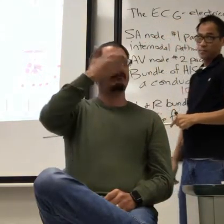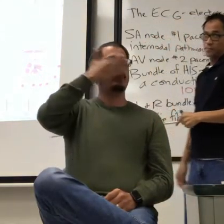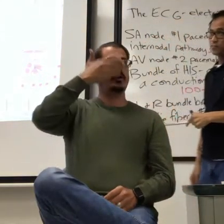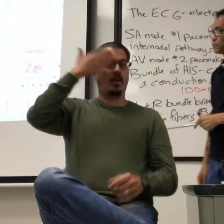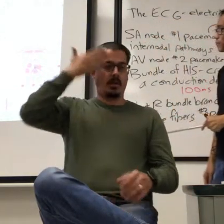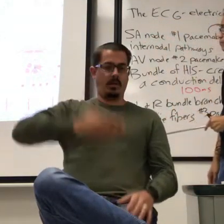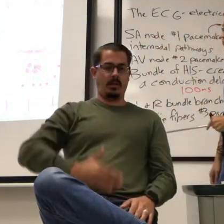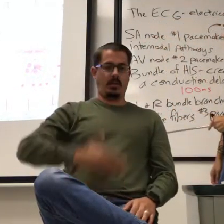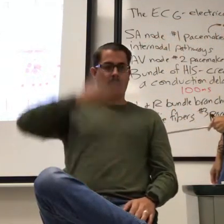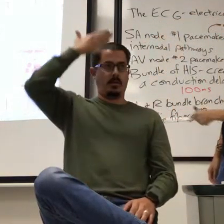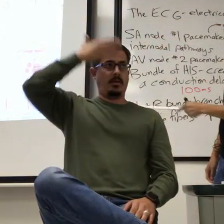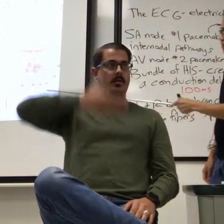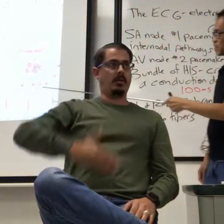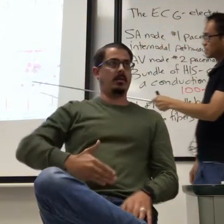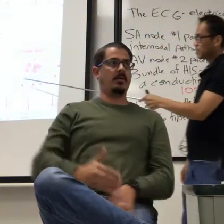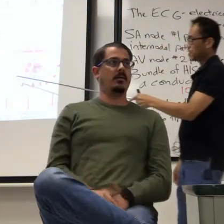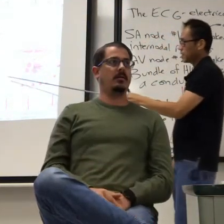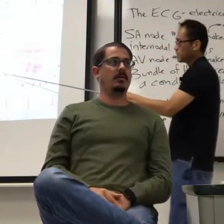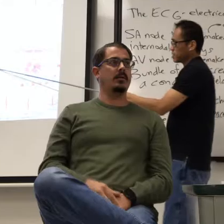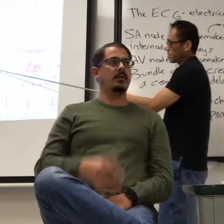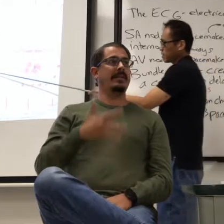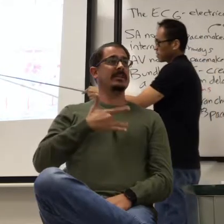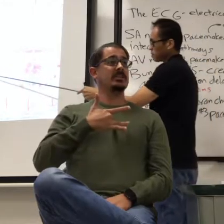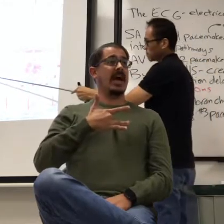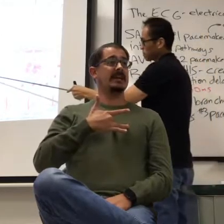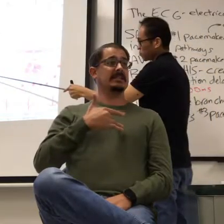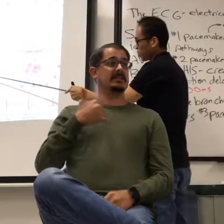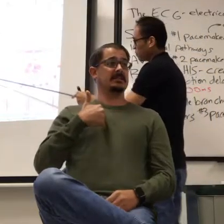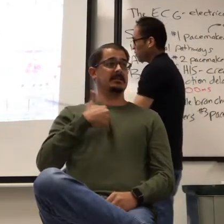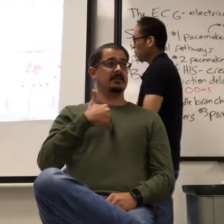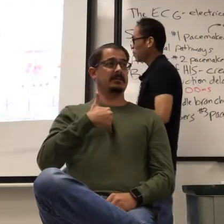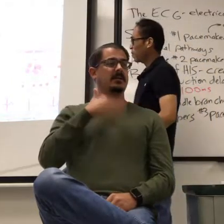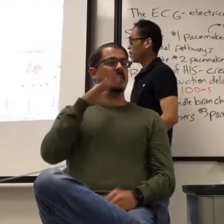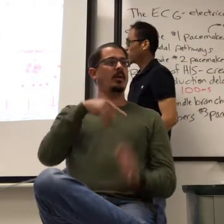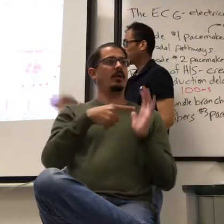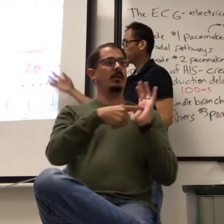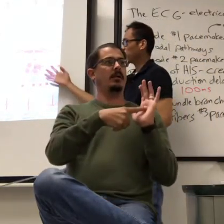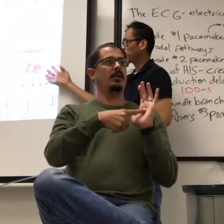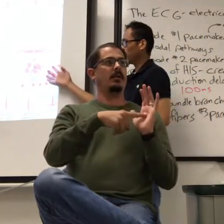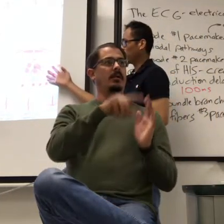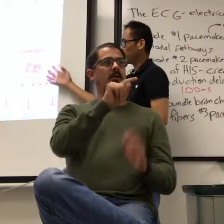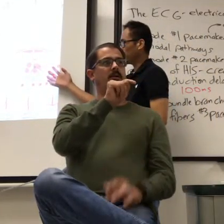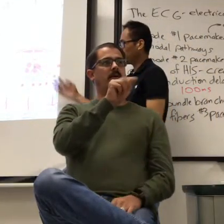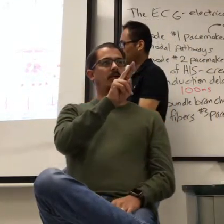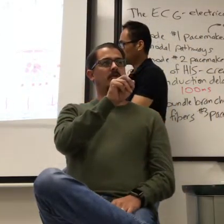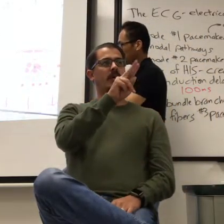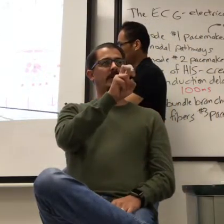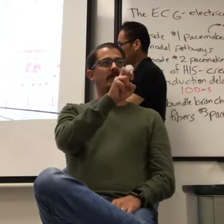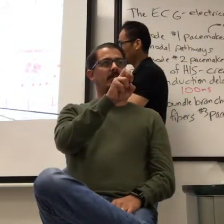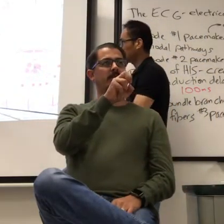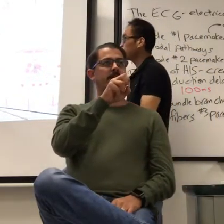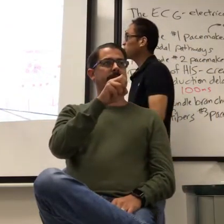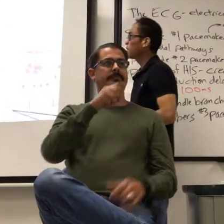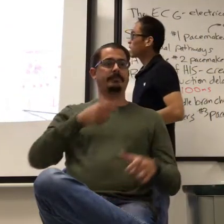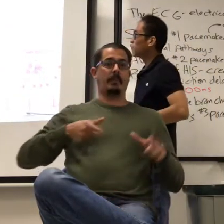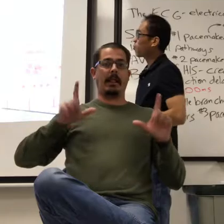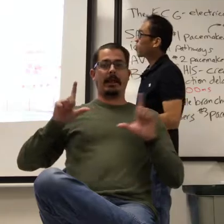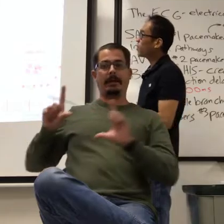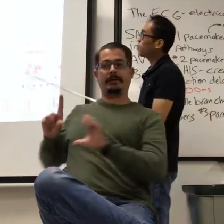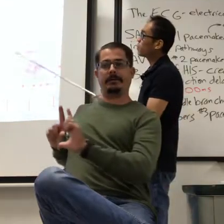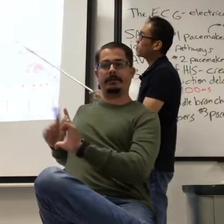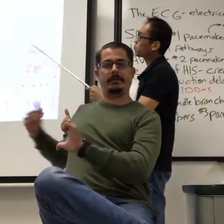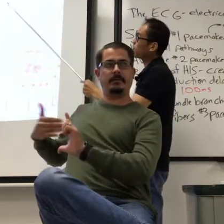plane. The chest leads will give you a transverse plane view, these six leads.